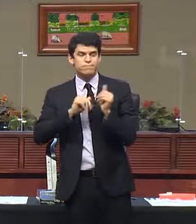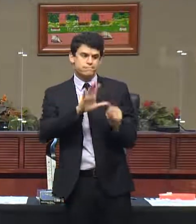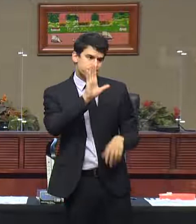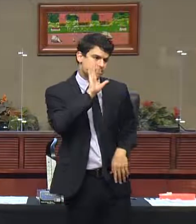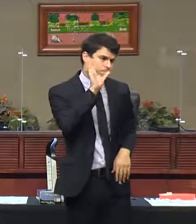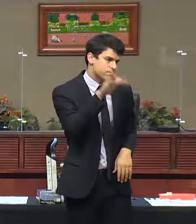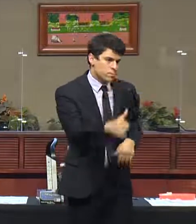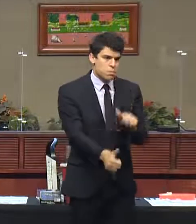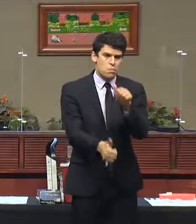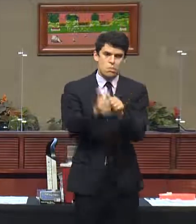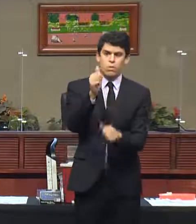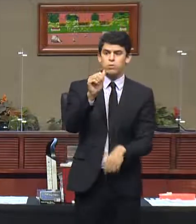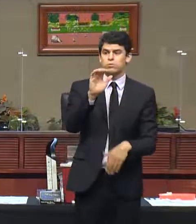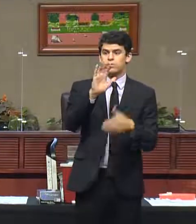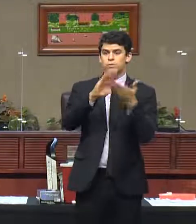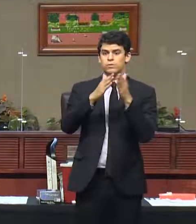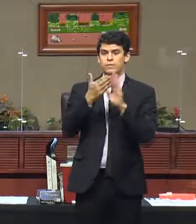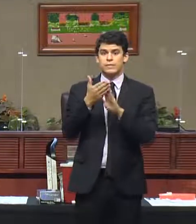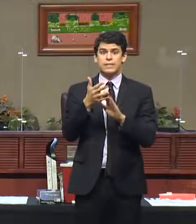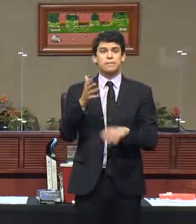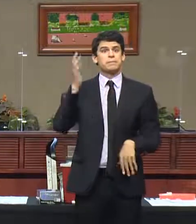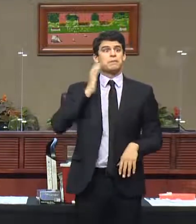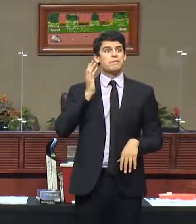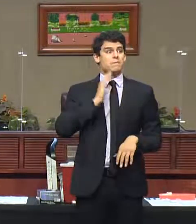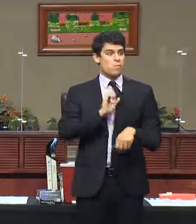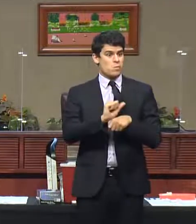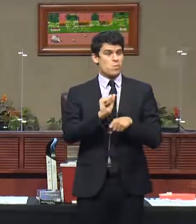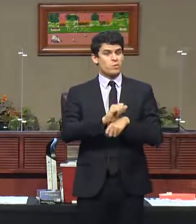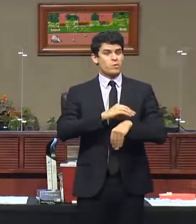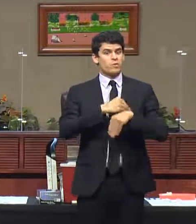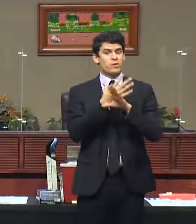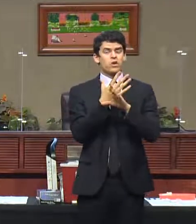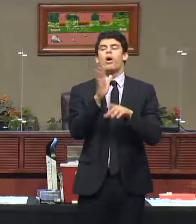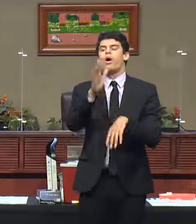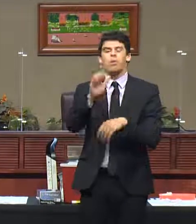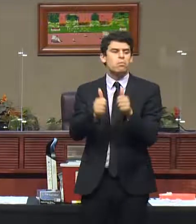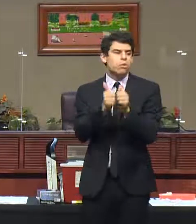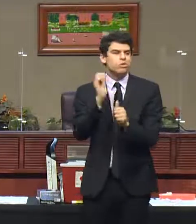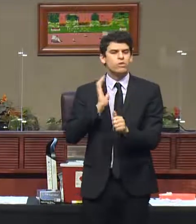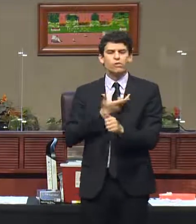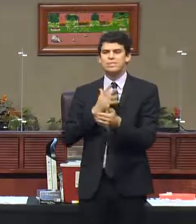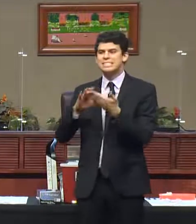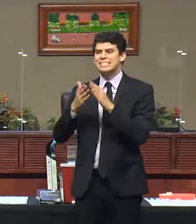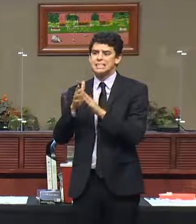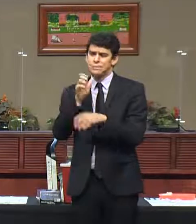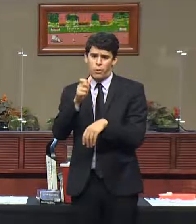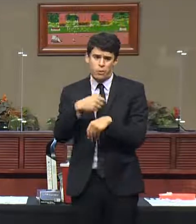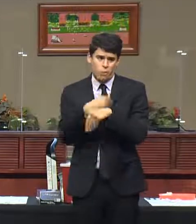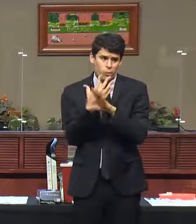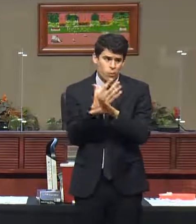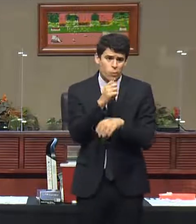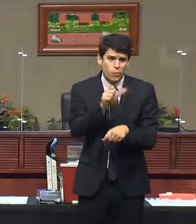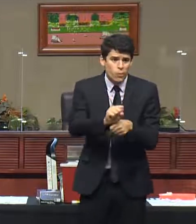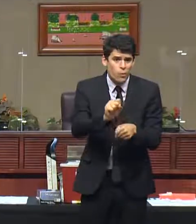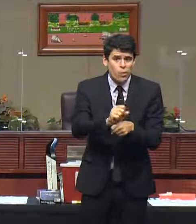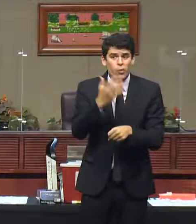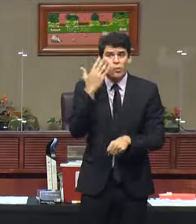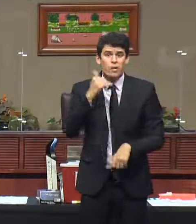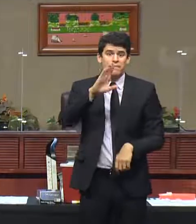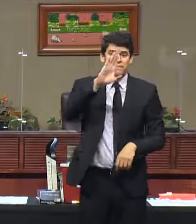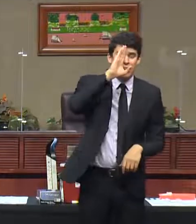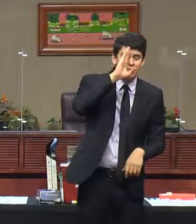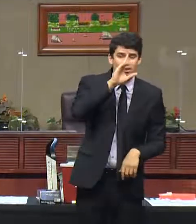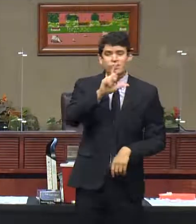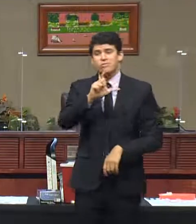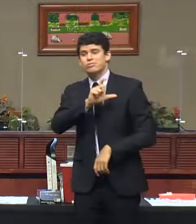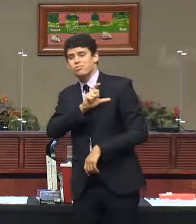workforce has never worked virtually because they're firefighters, they're police officers, they're public works employees. So really